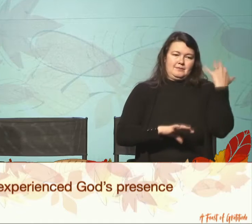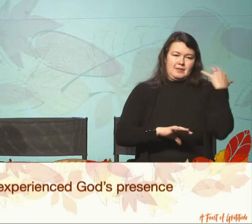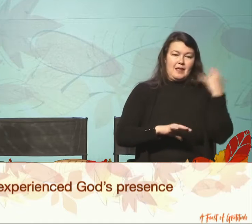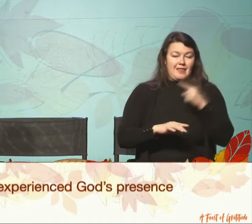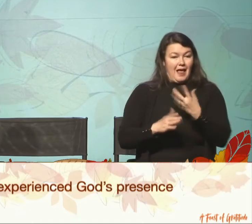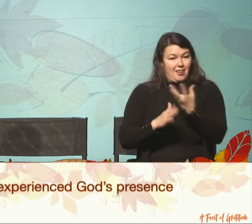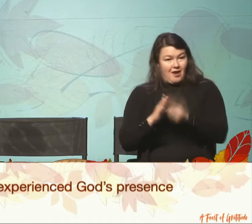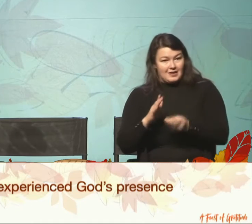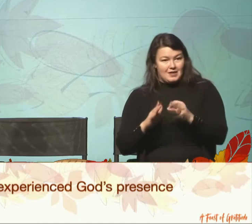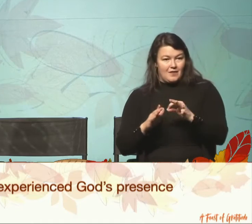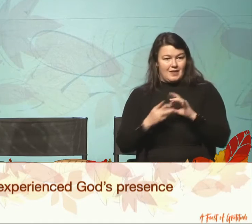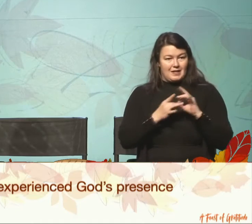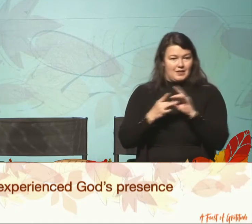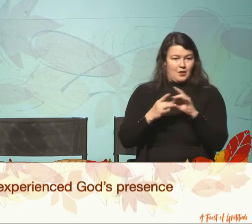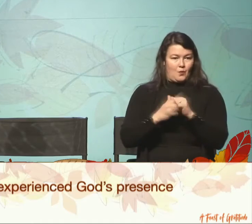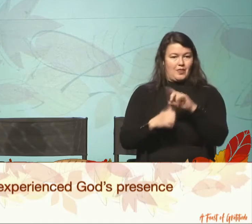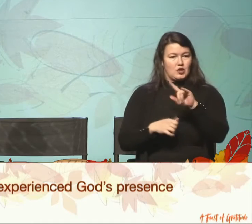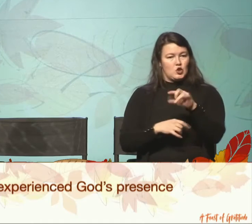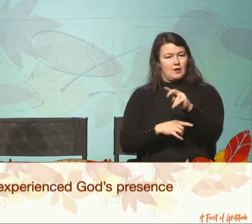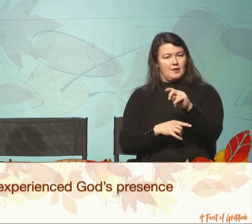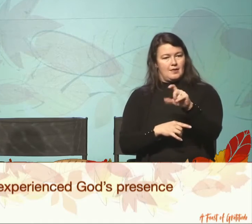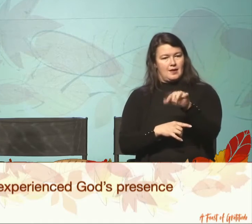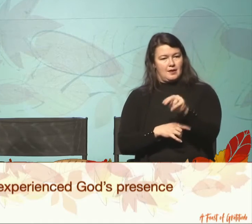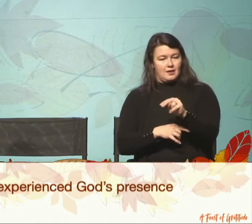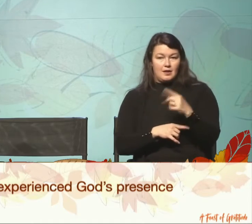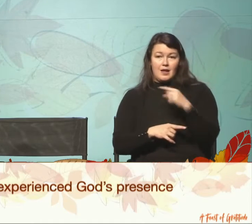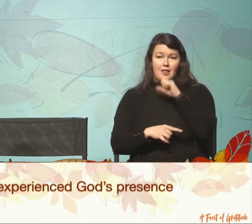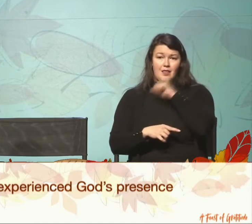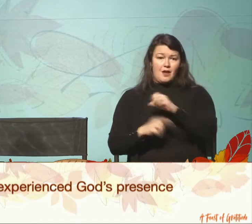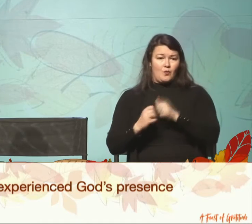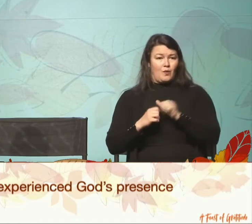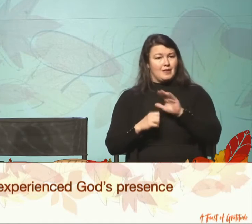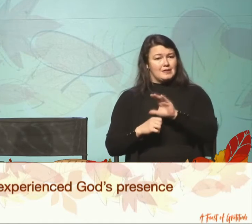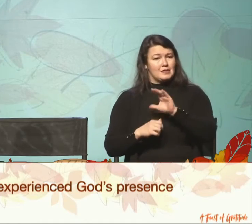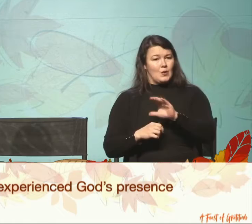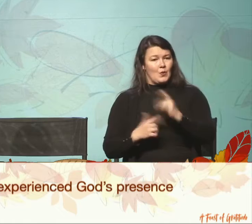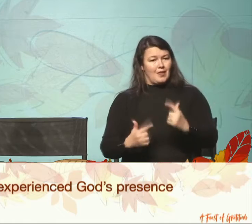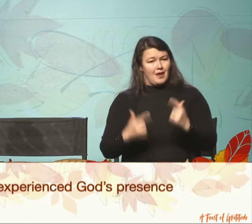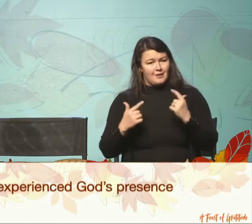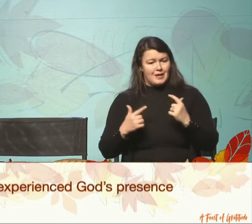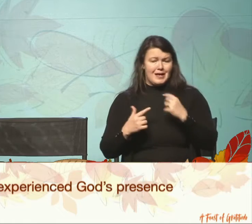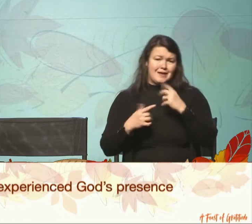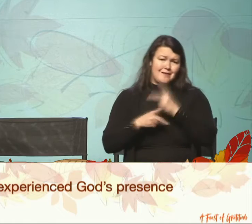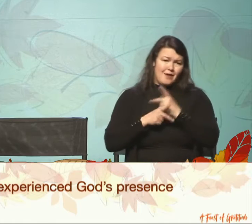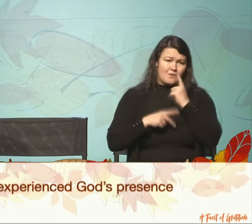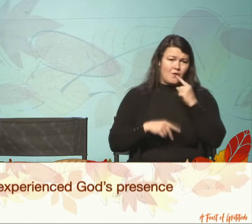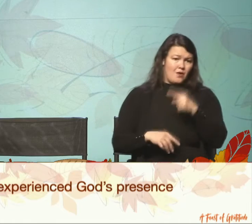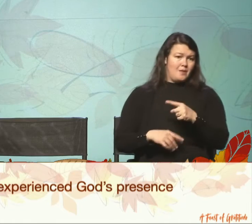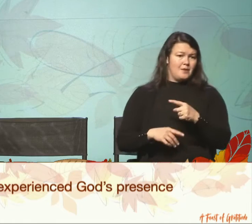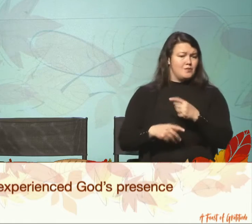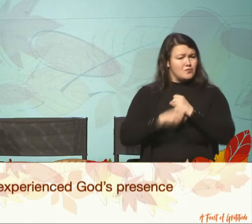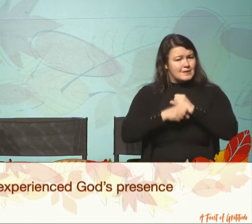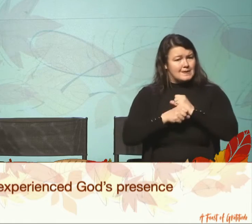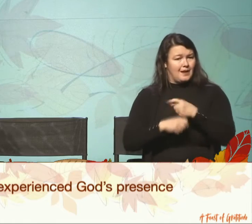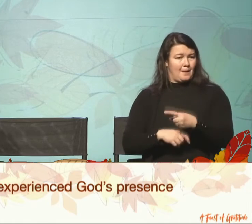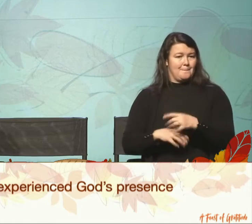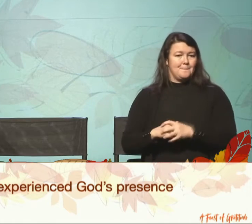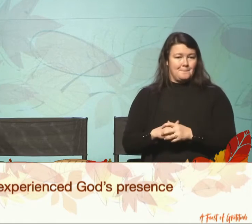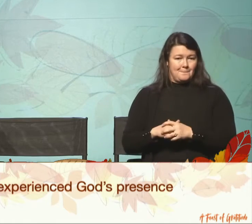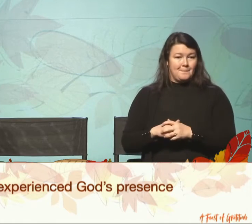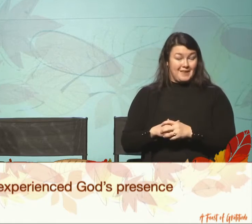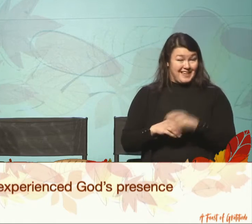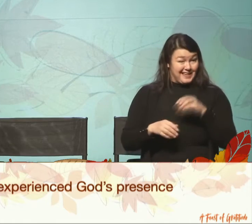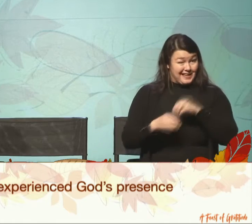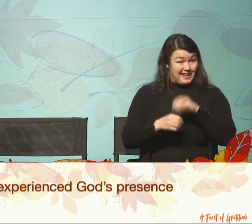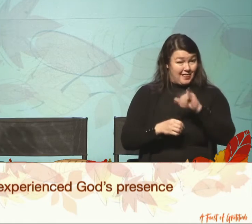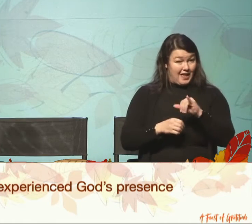loss of this relationship of Jonathan, whom he loved with his own life, who cared for him, who protected him. And in